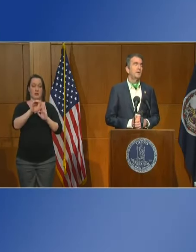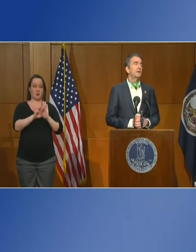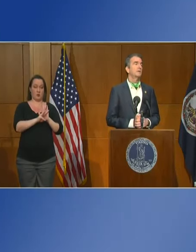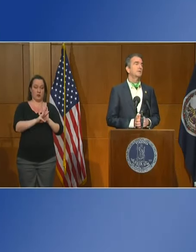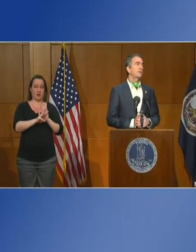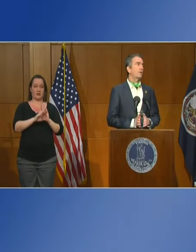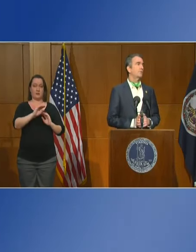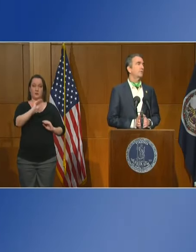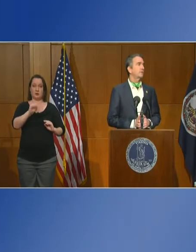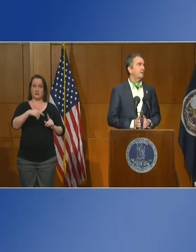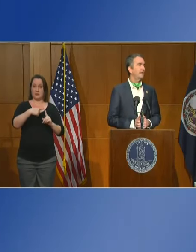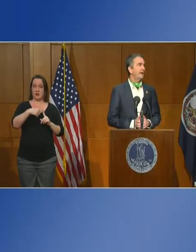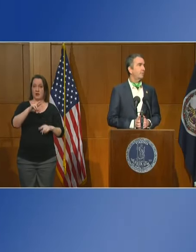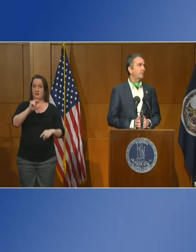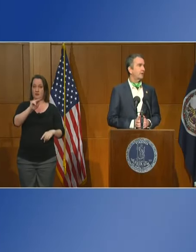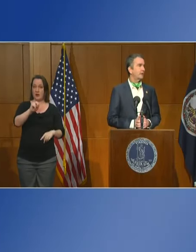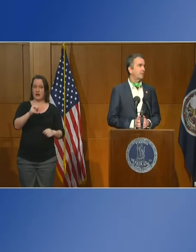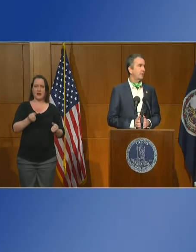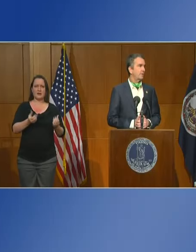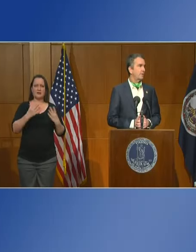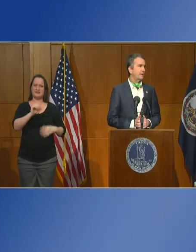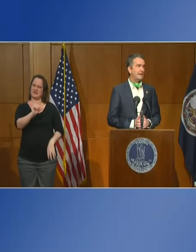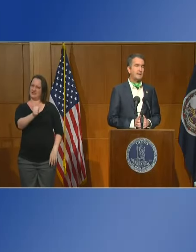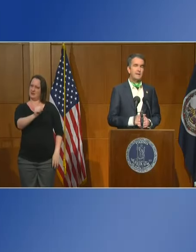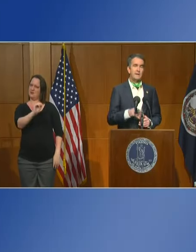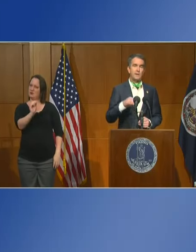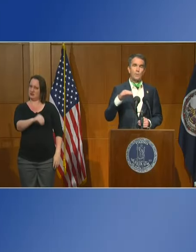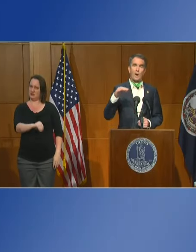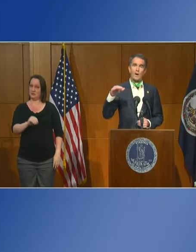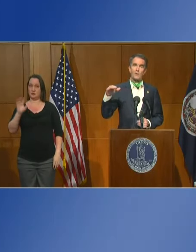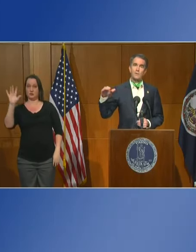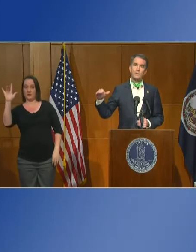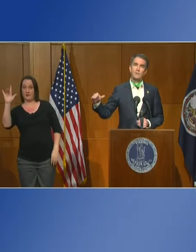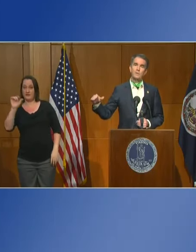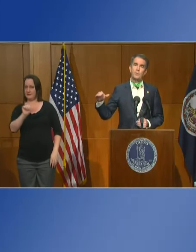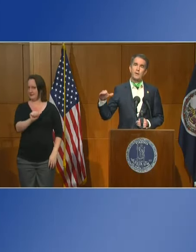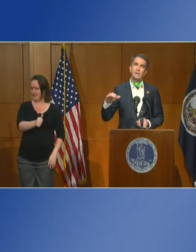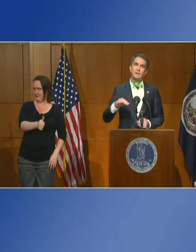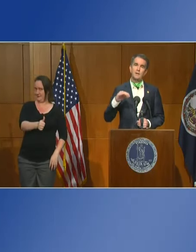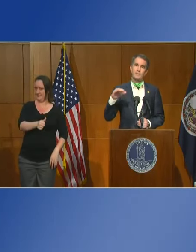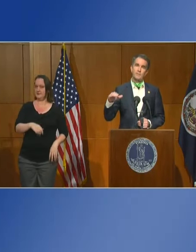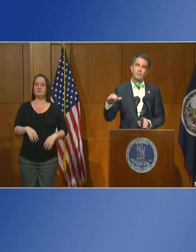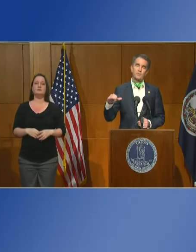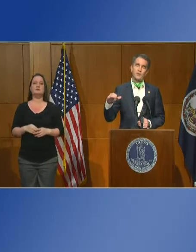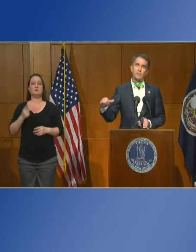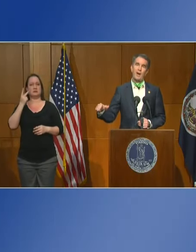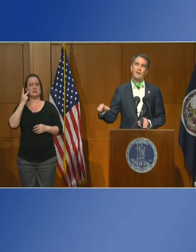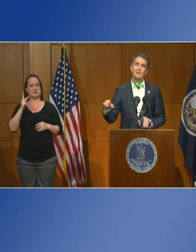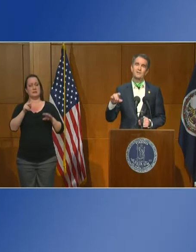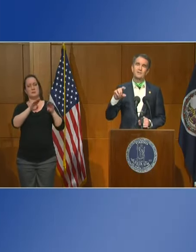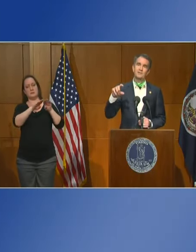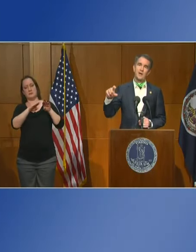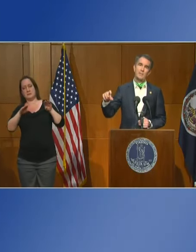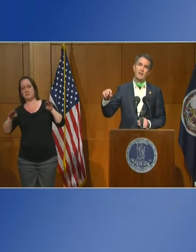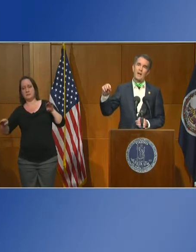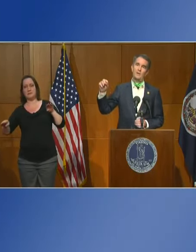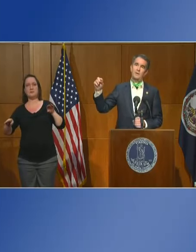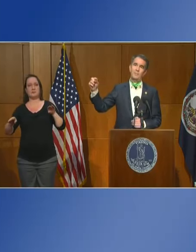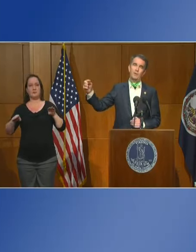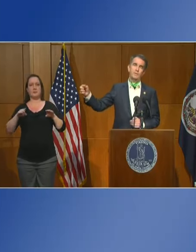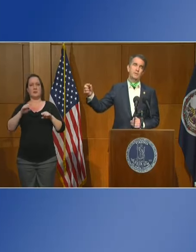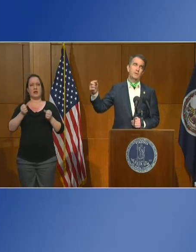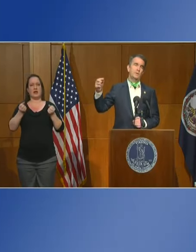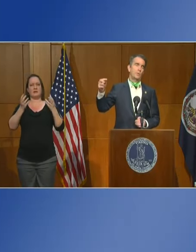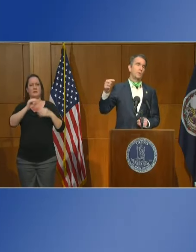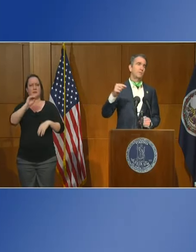Commonwealth is closer to 10%. So again, while the trend of percent positives is coming down